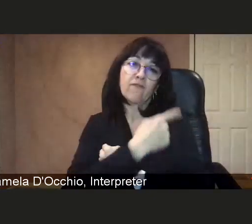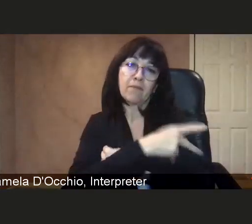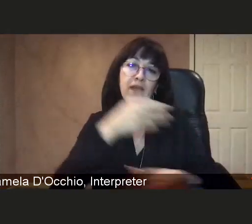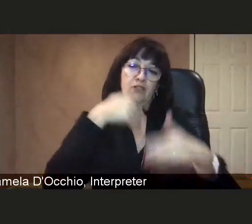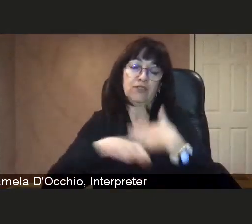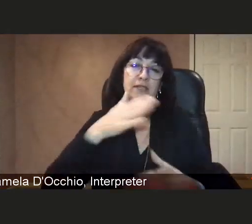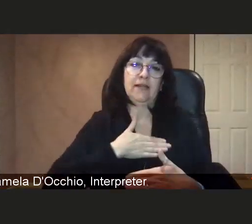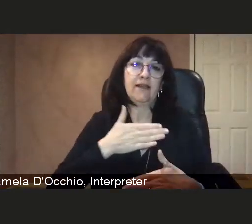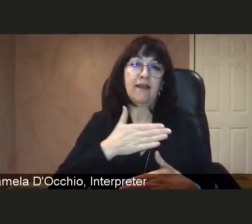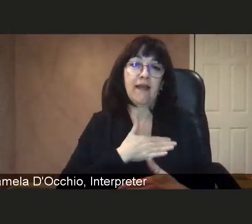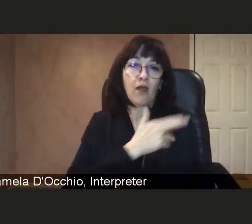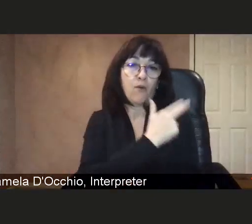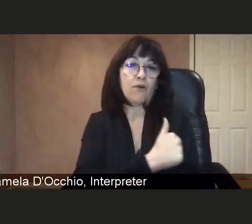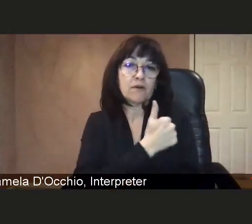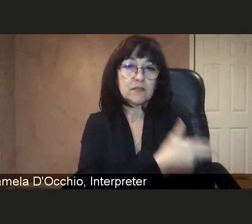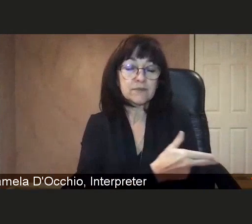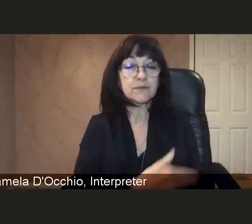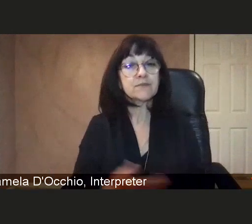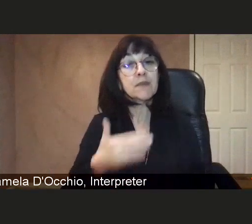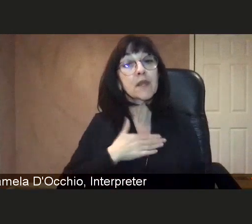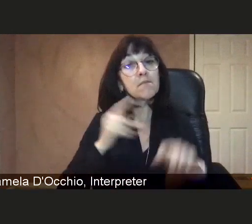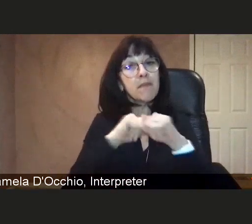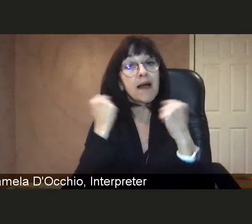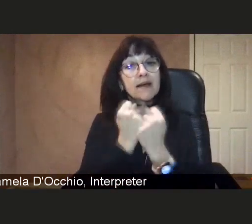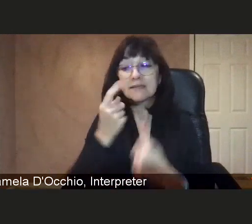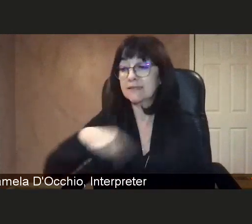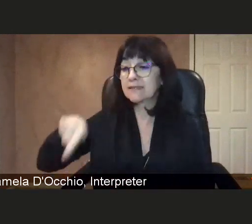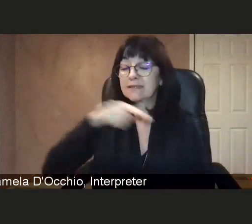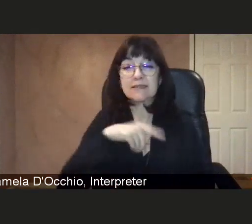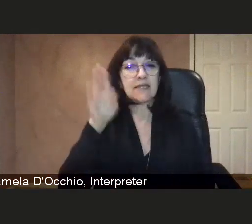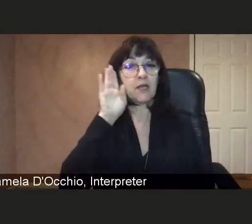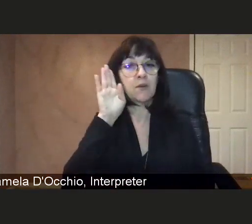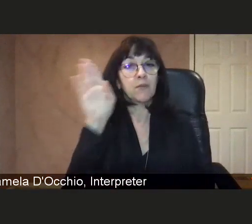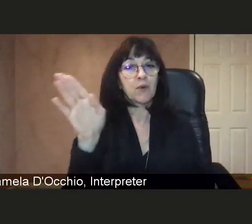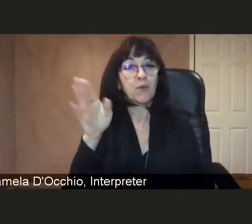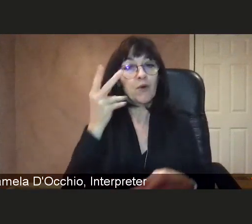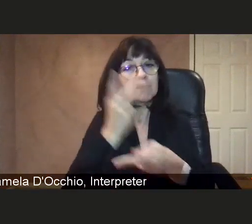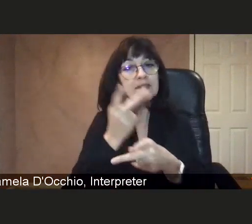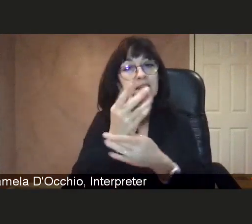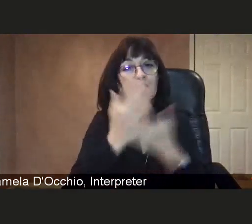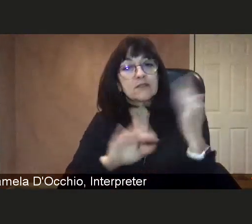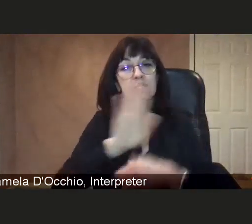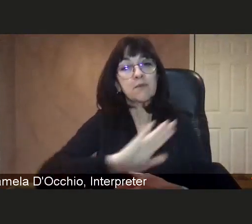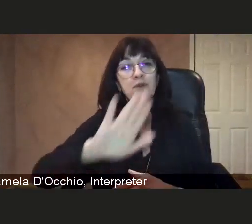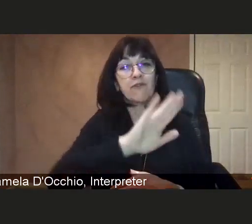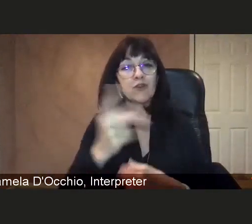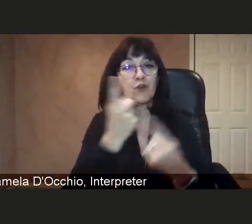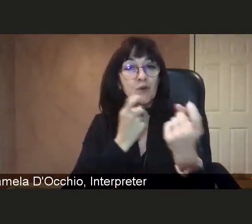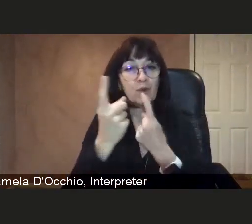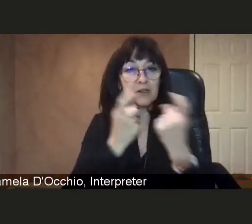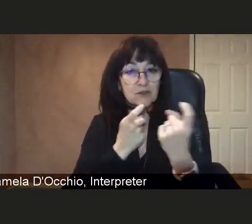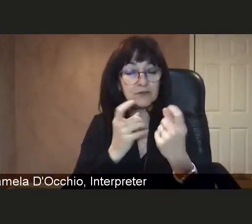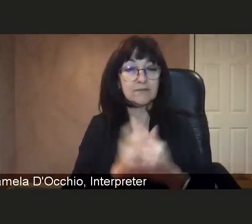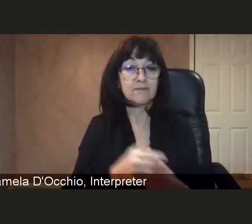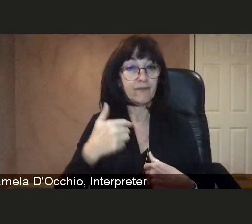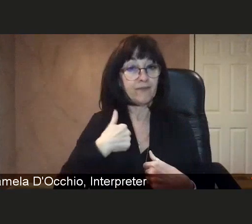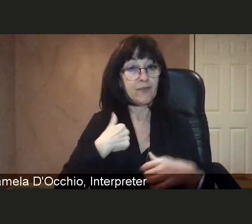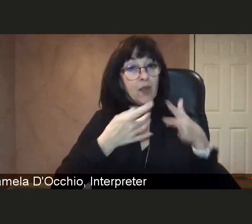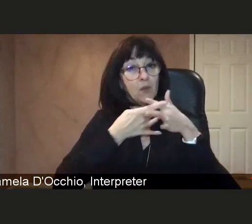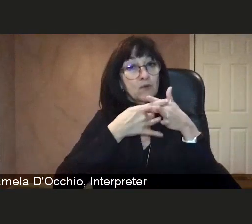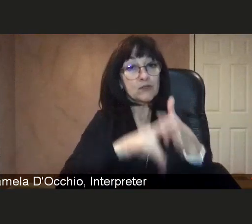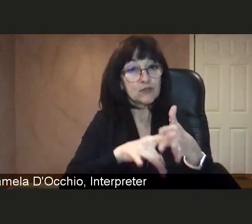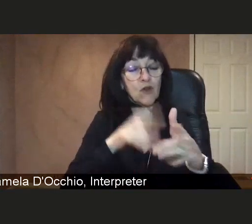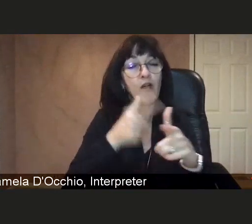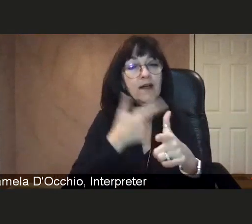the questions submitted to you to answer. I will start, and then my team of experts will follow with their